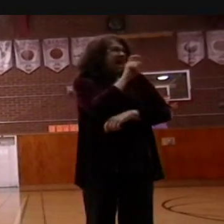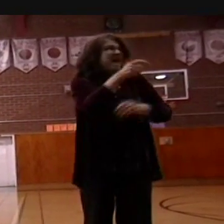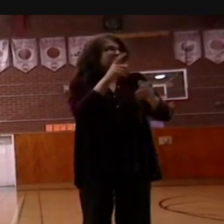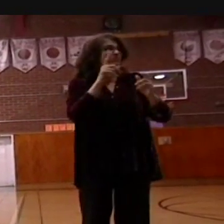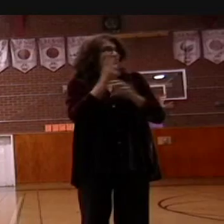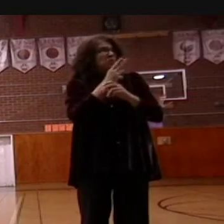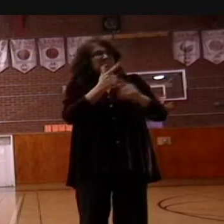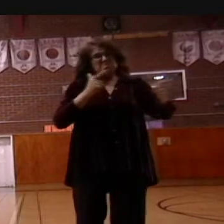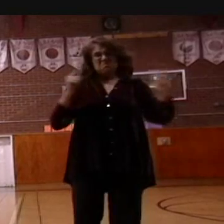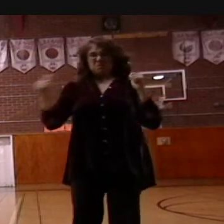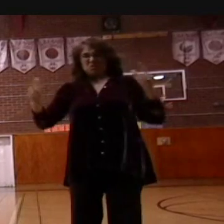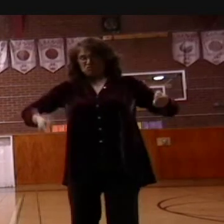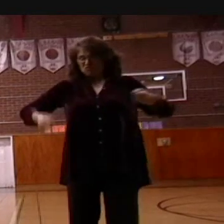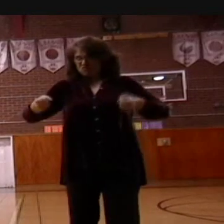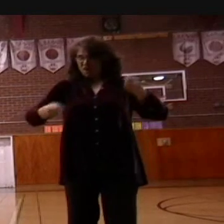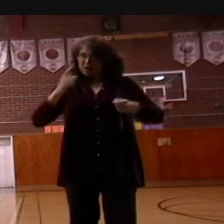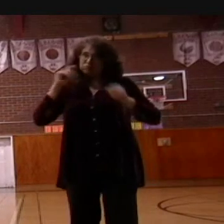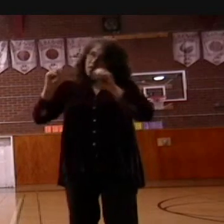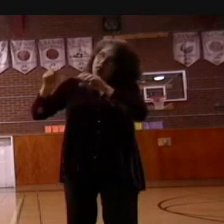top that.